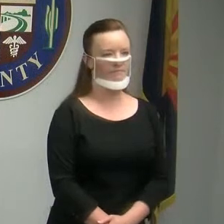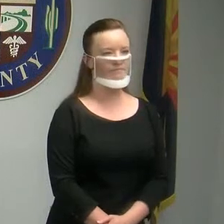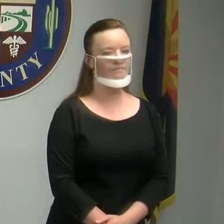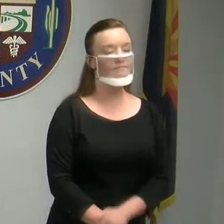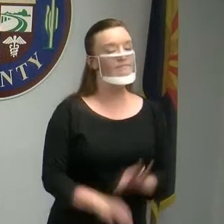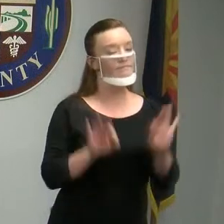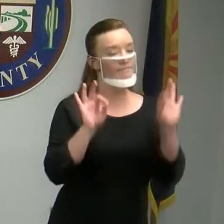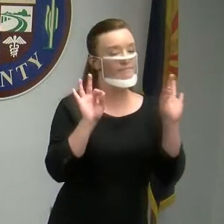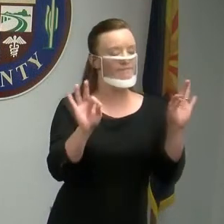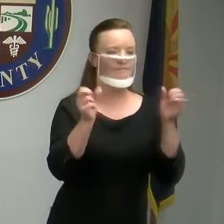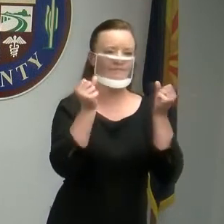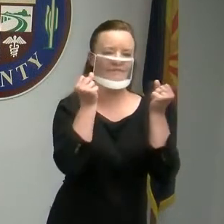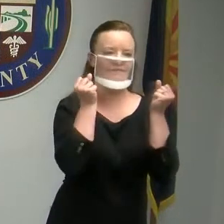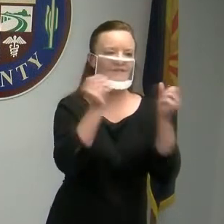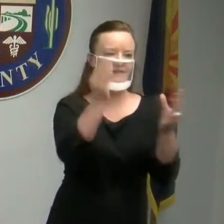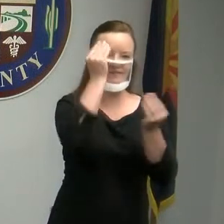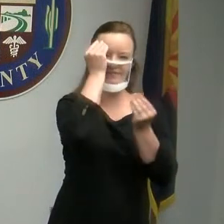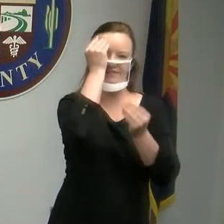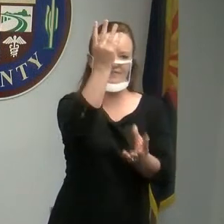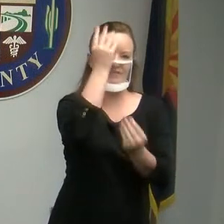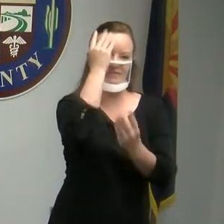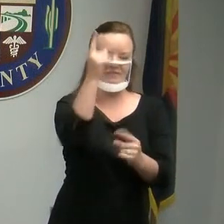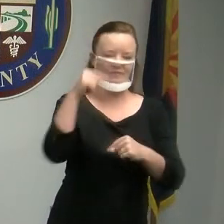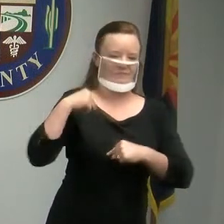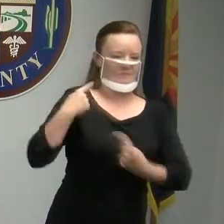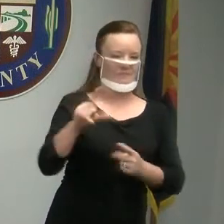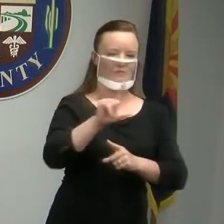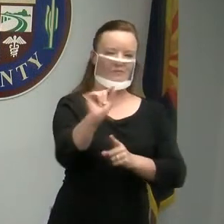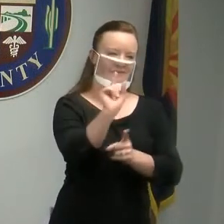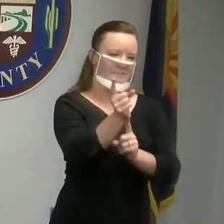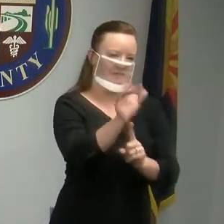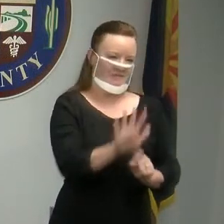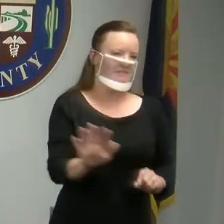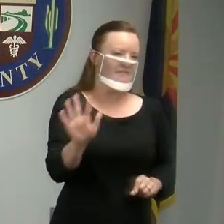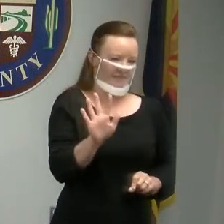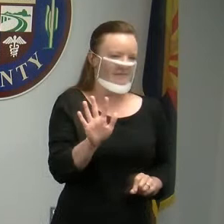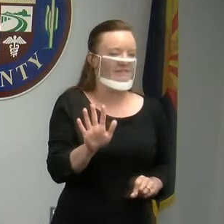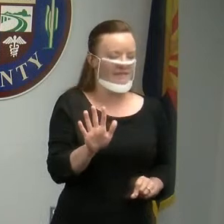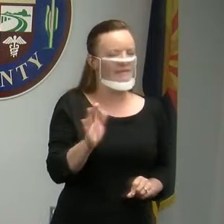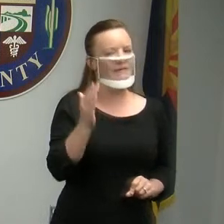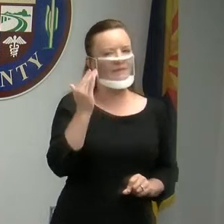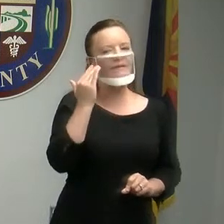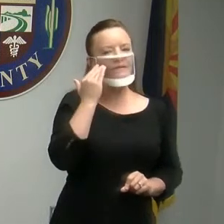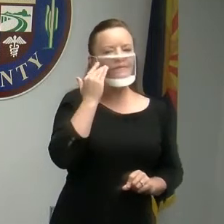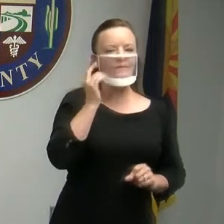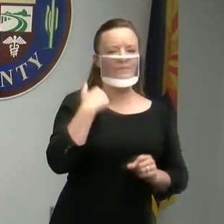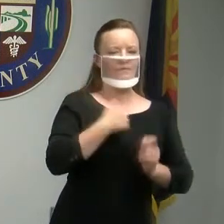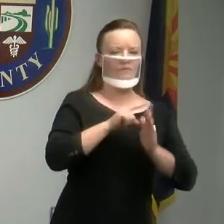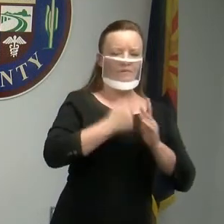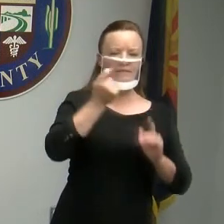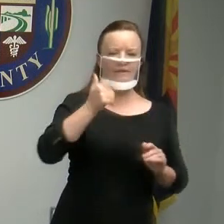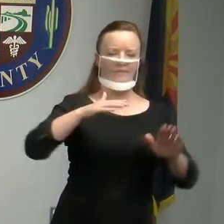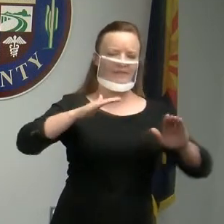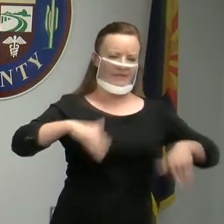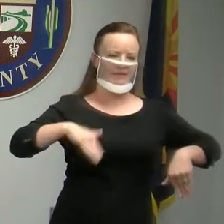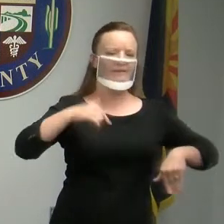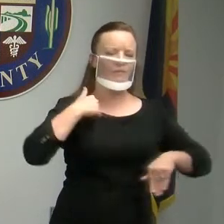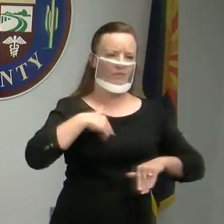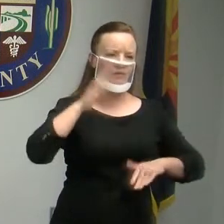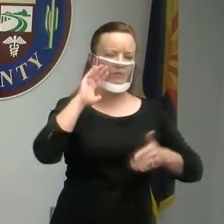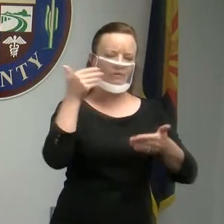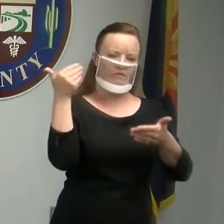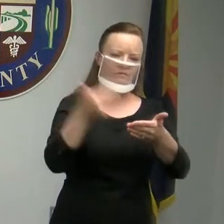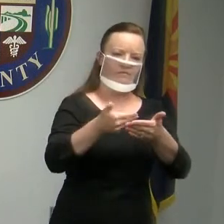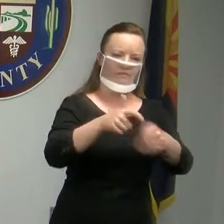All right, a lot of information there for the last 20 minutes or so. So I know we got a little bit of a late start. We'll go right up until 2 o'clock if we